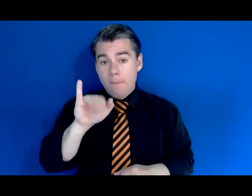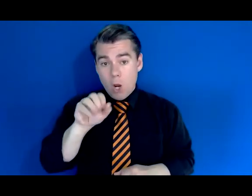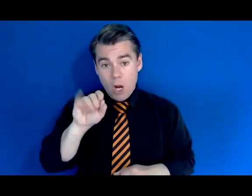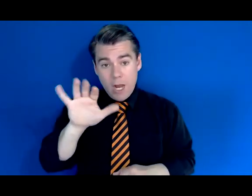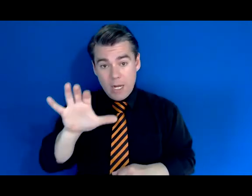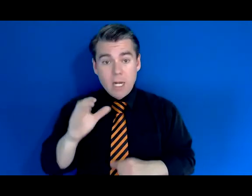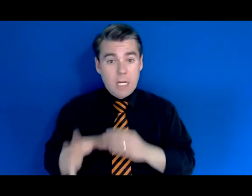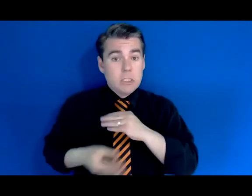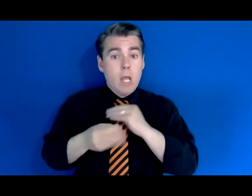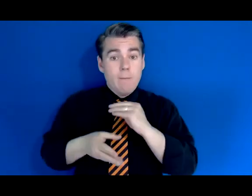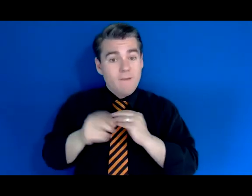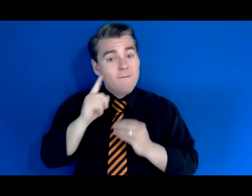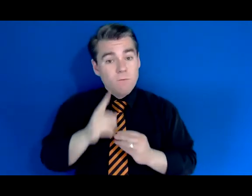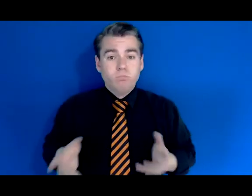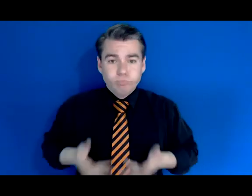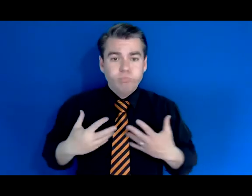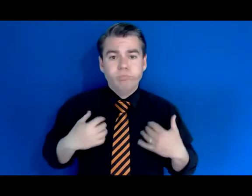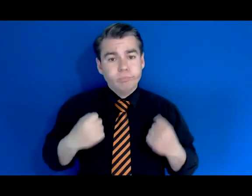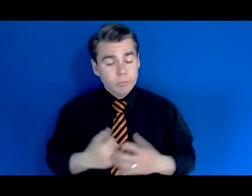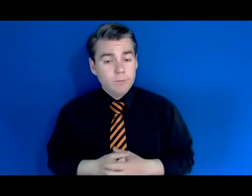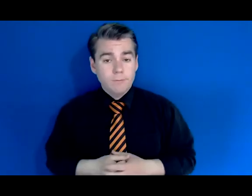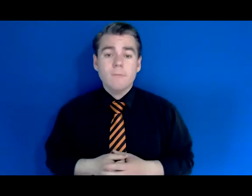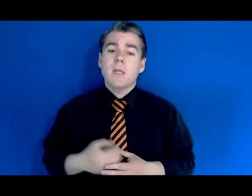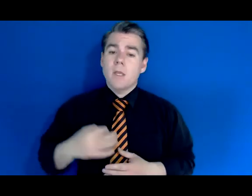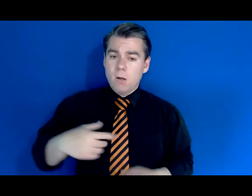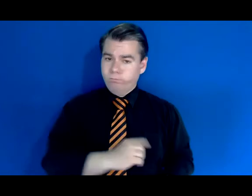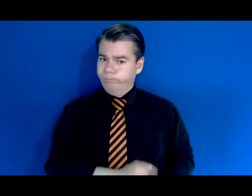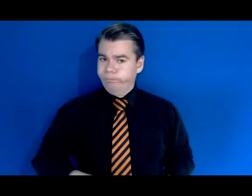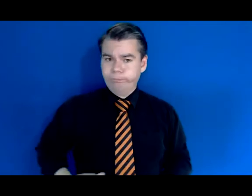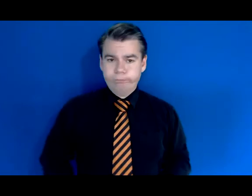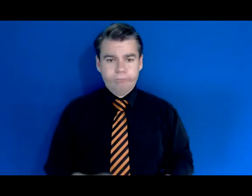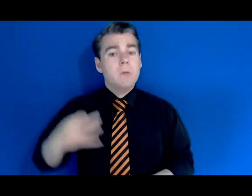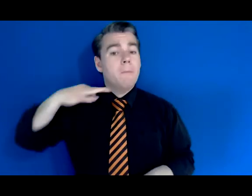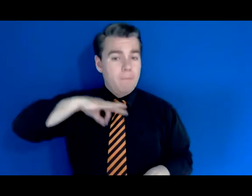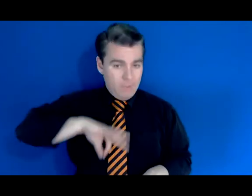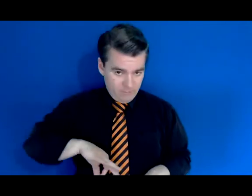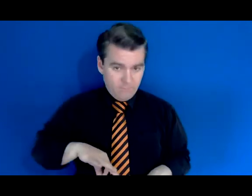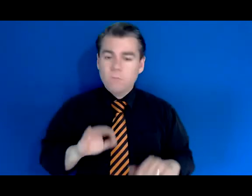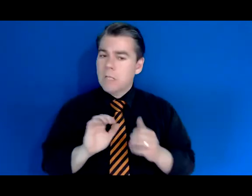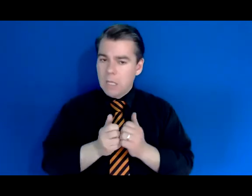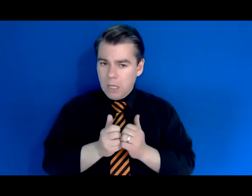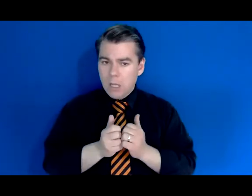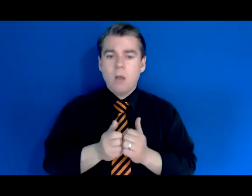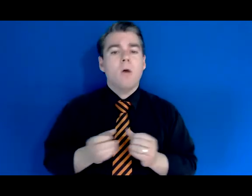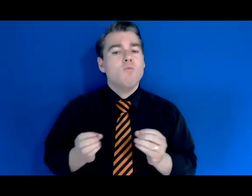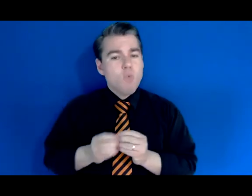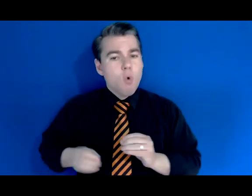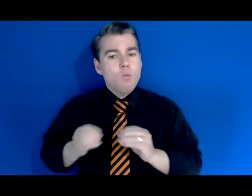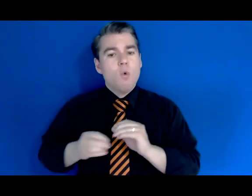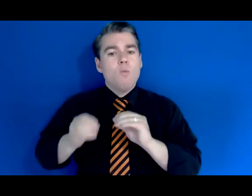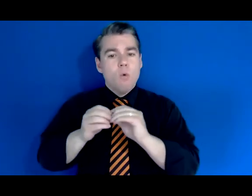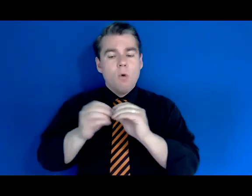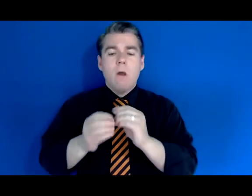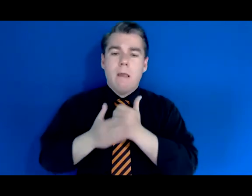health. It benefits the gastrointestinal tract by increasing intestinal populations of healthy